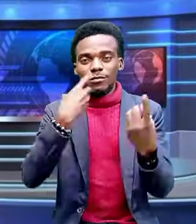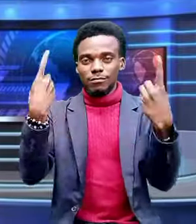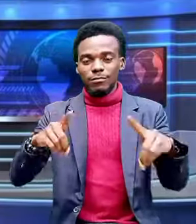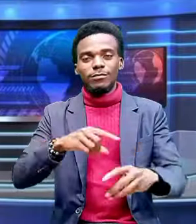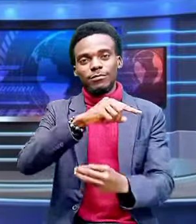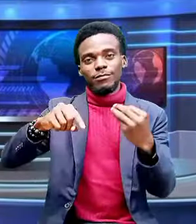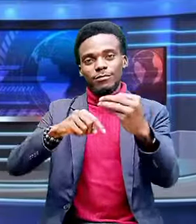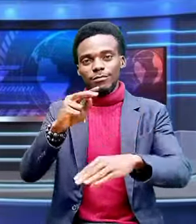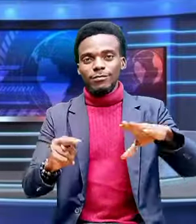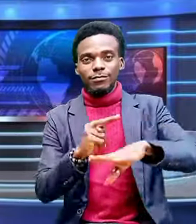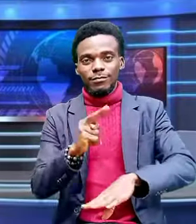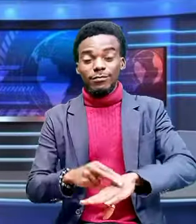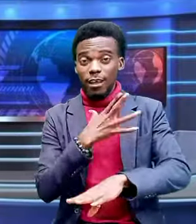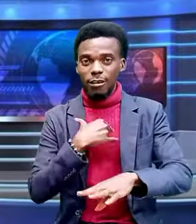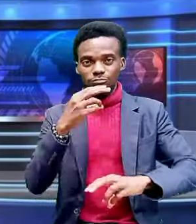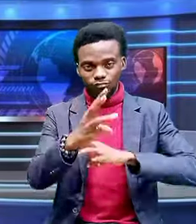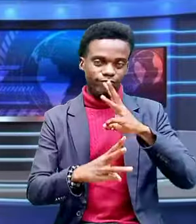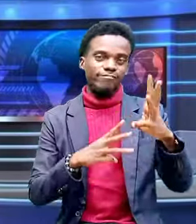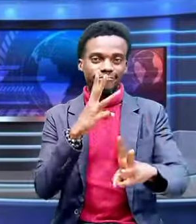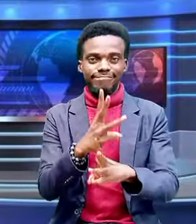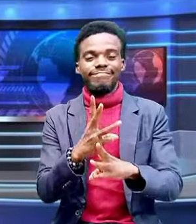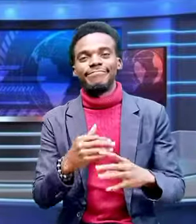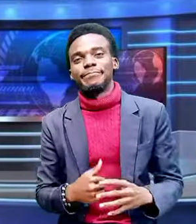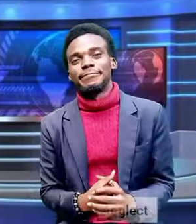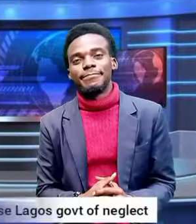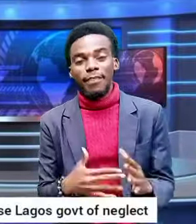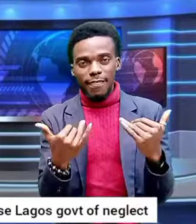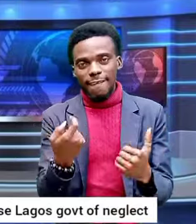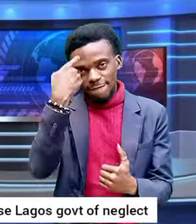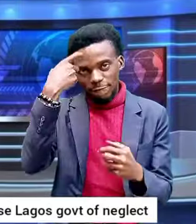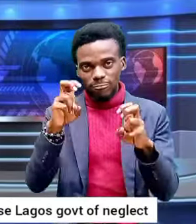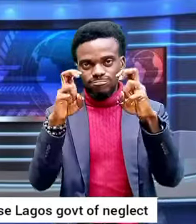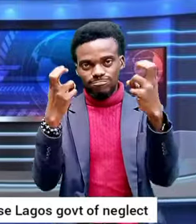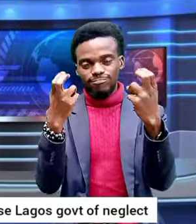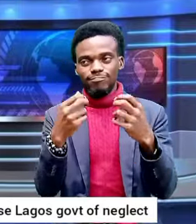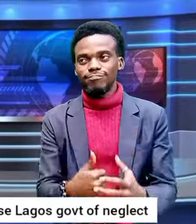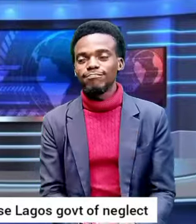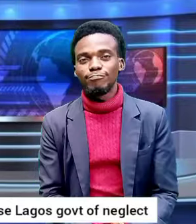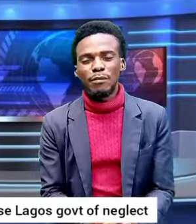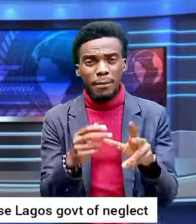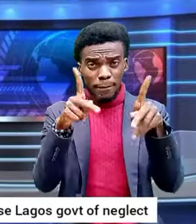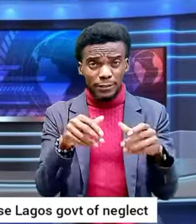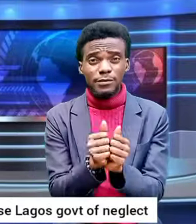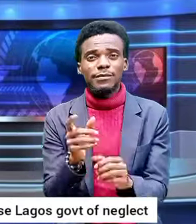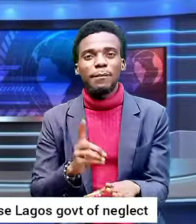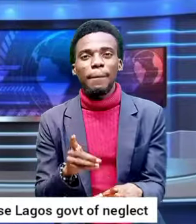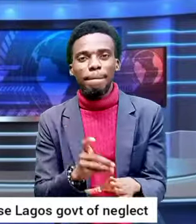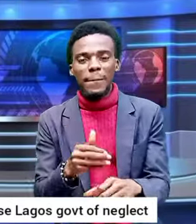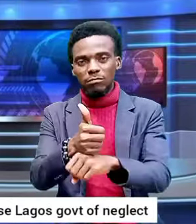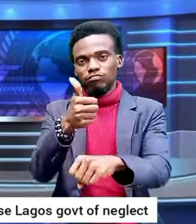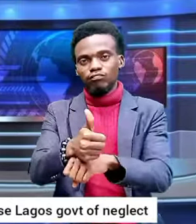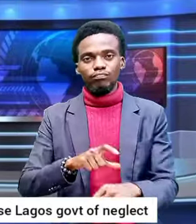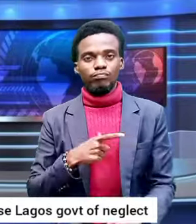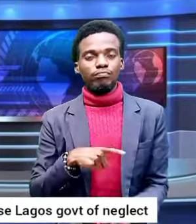happenings around the nation and across the world at large. Now for the headlines. Persons with disabilities accuse Lagos